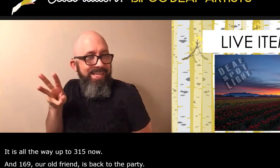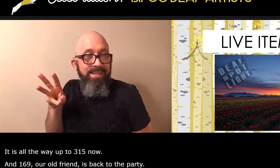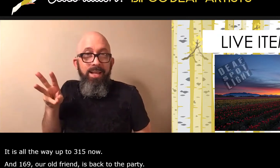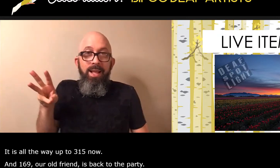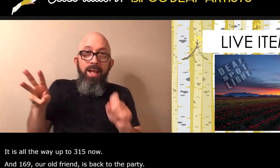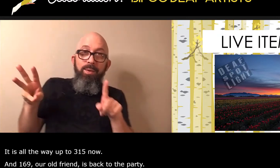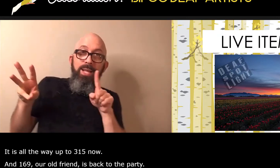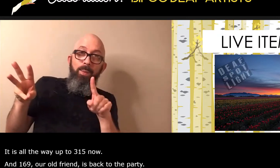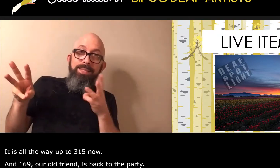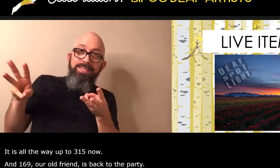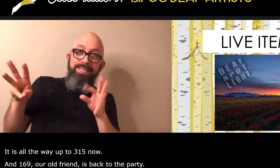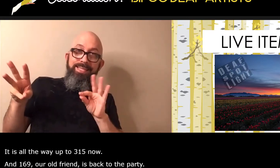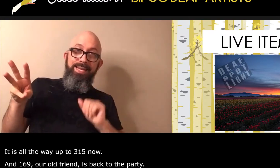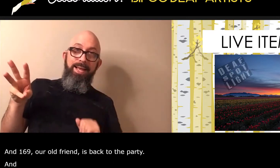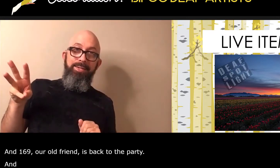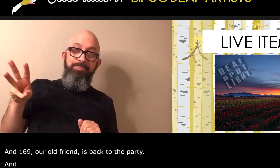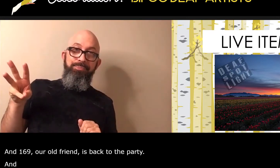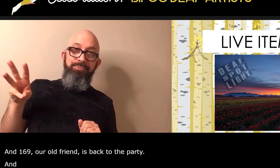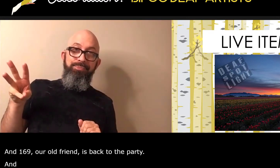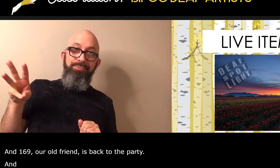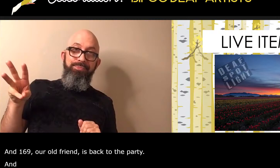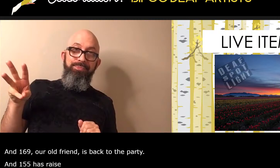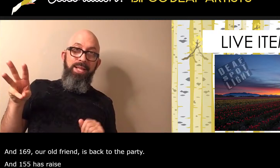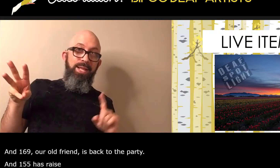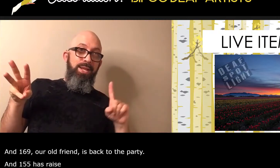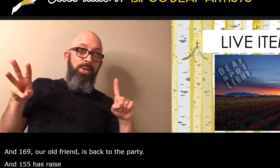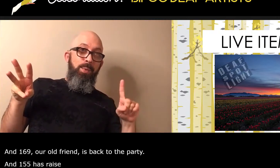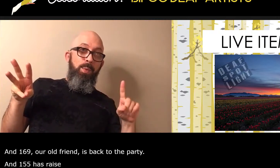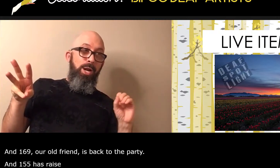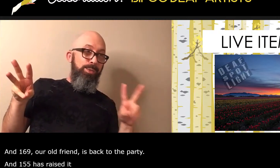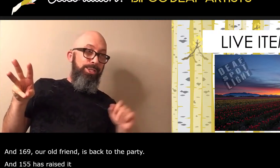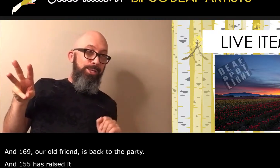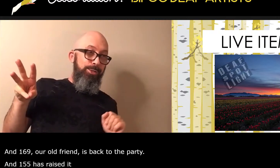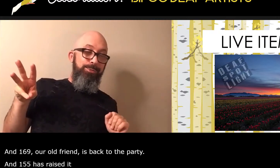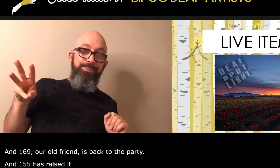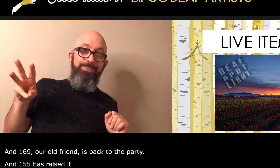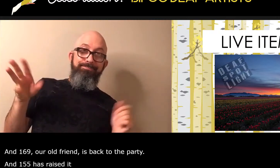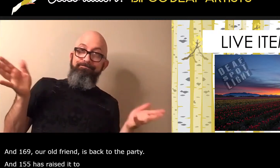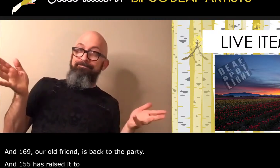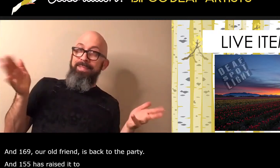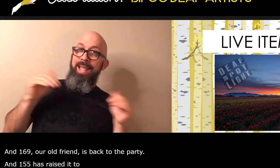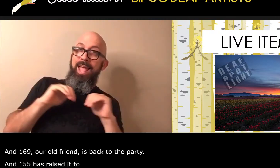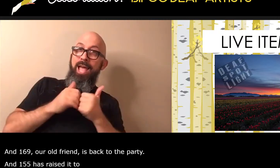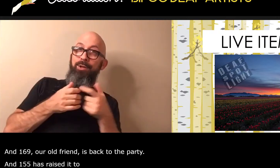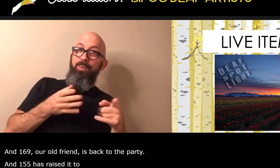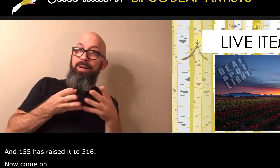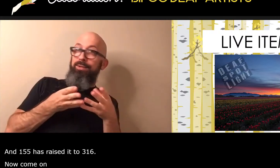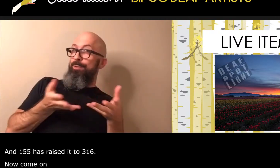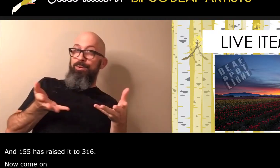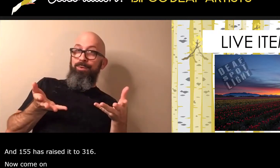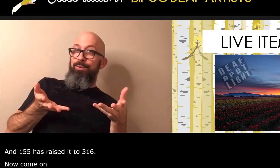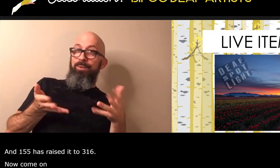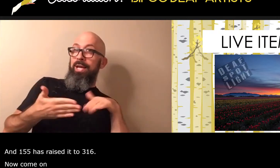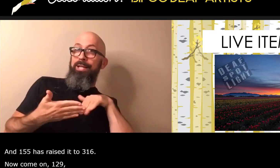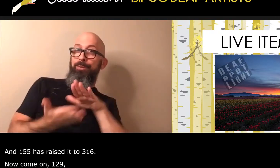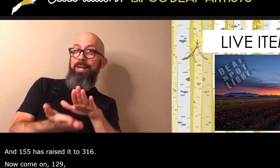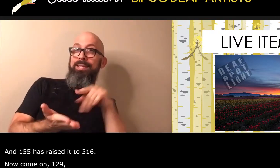155 has raised it to 316. Now, come on, 129, 102.